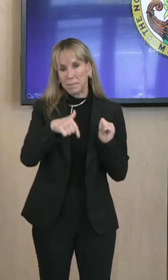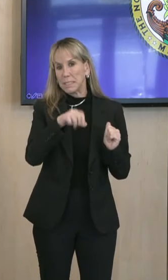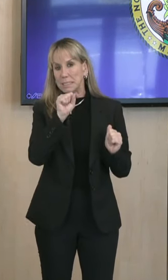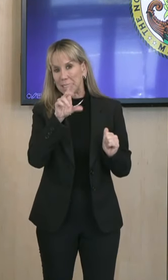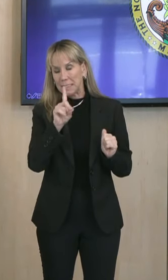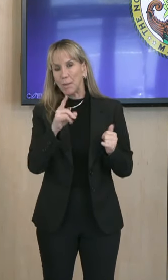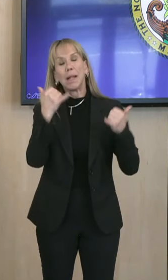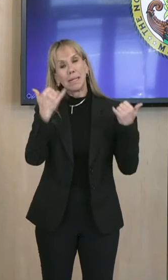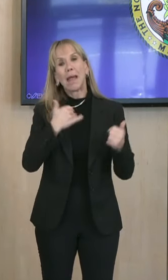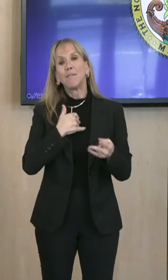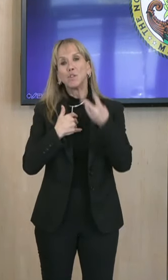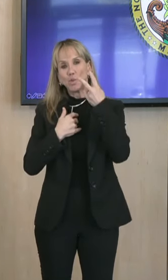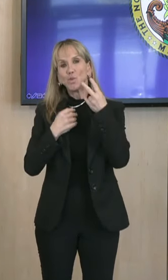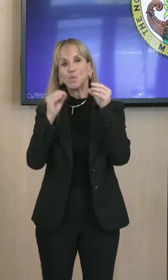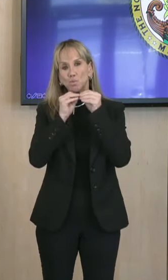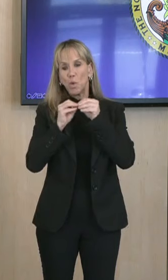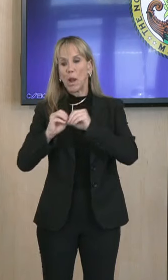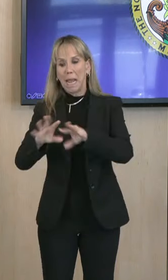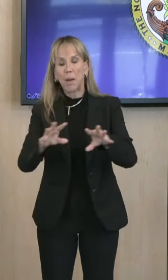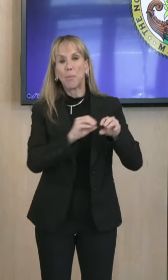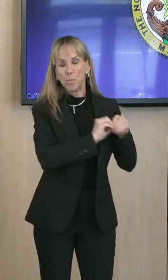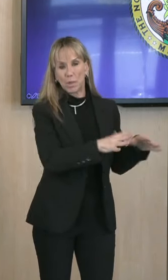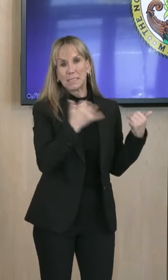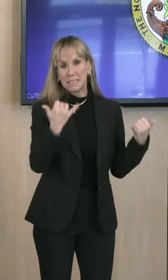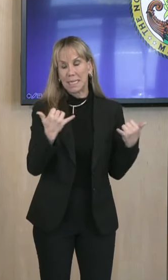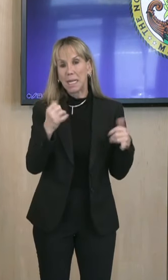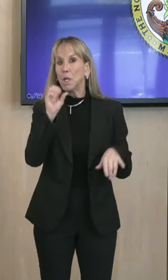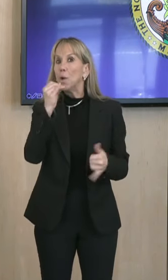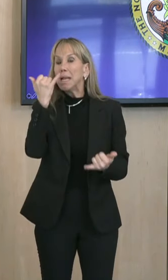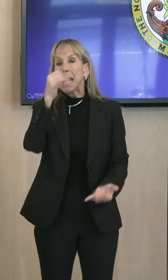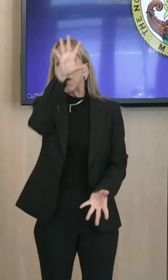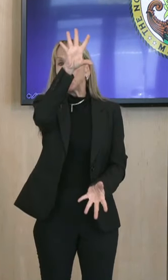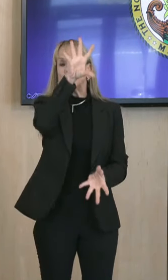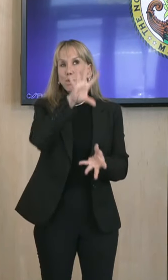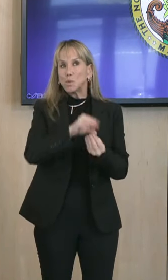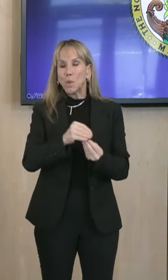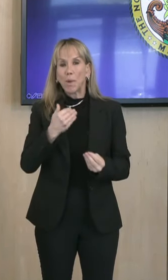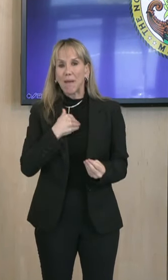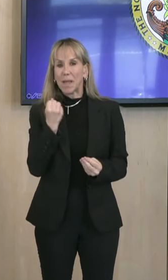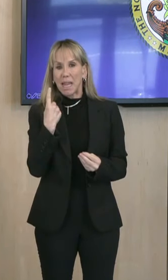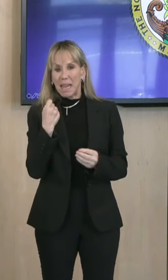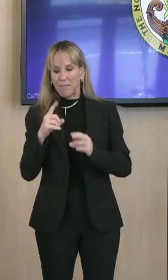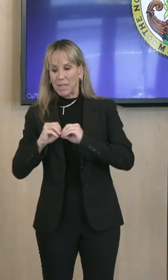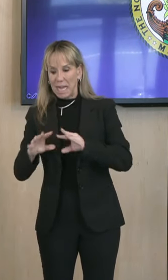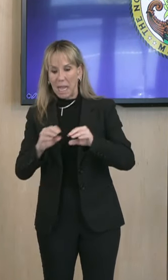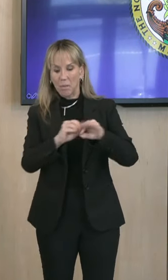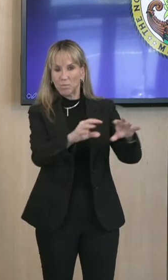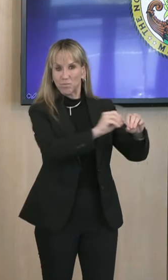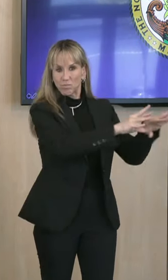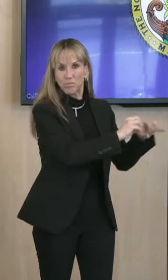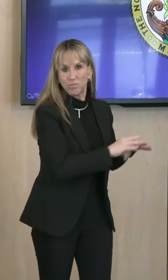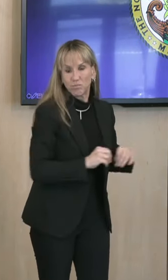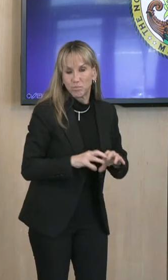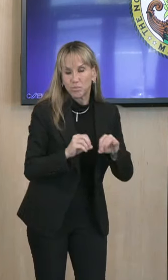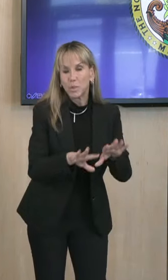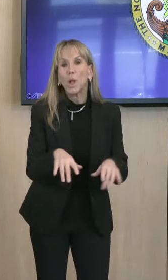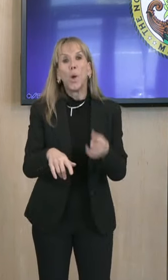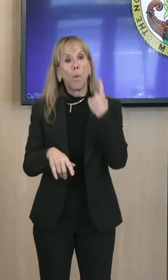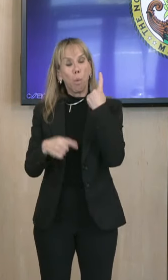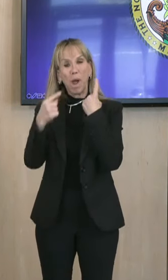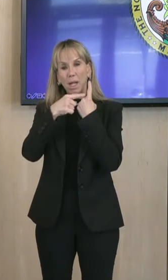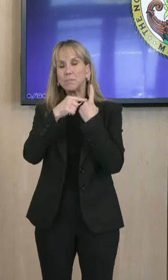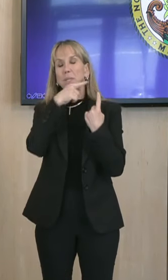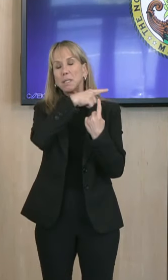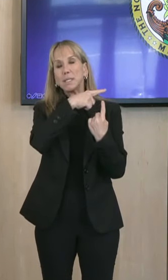additional outbreaks to report today, bringing the total to 11 for our region. One of them is at a